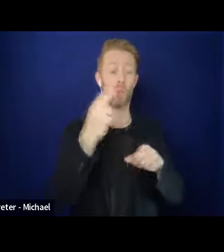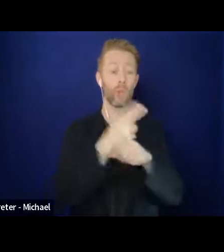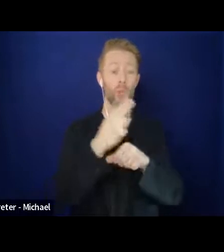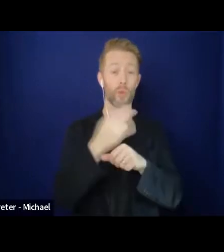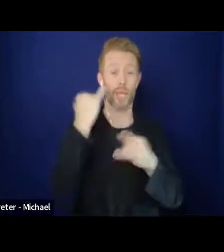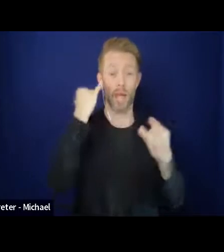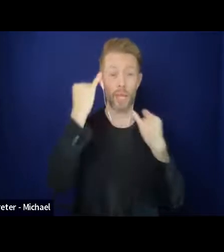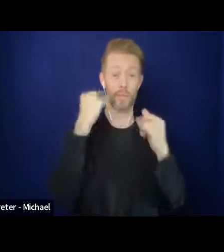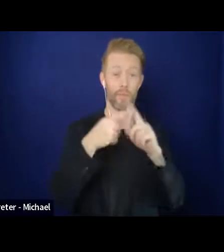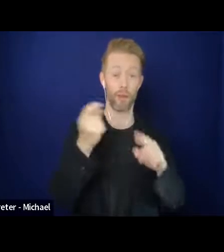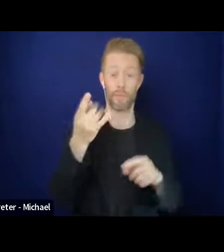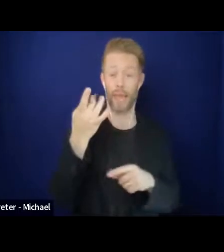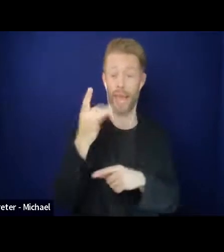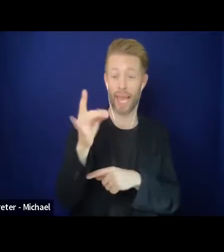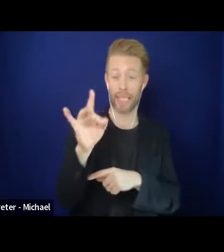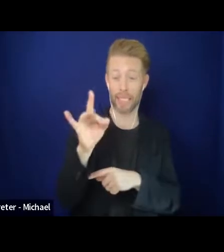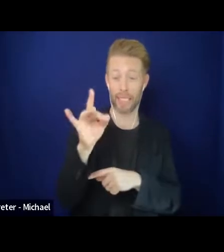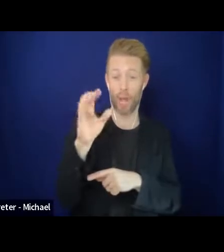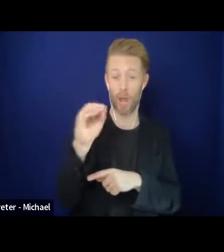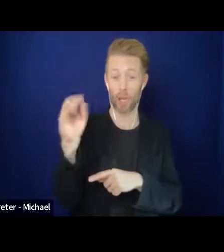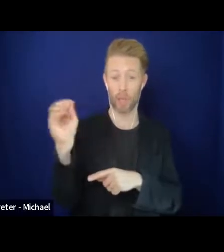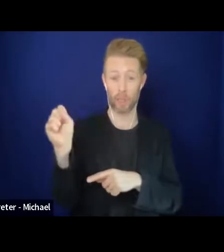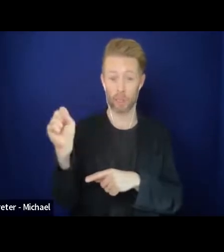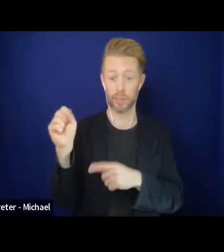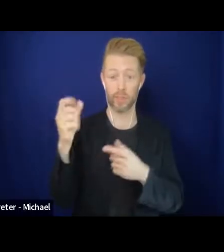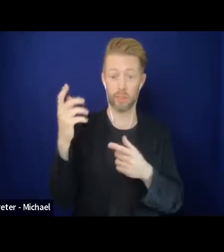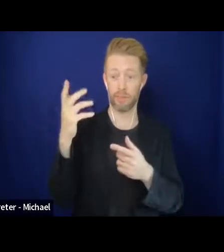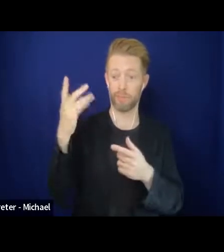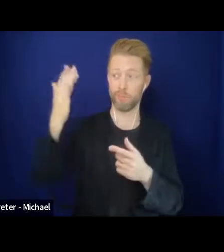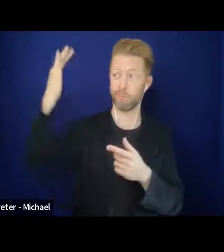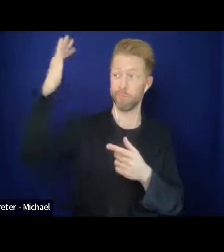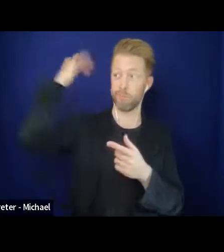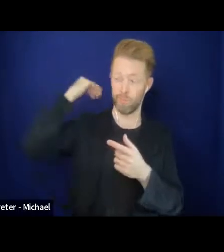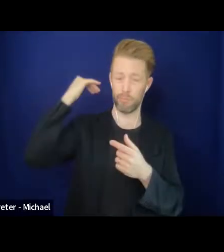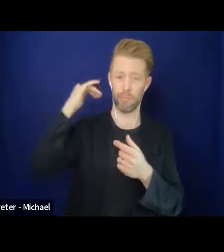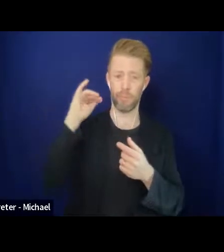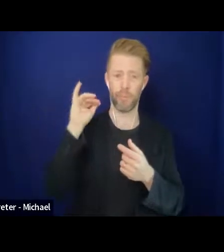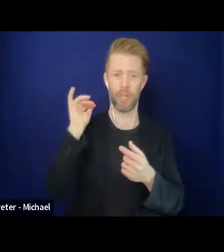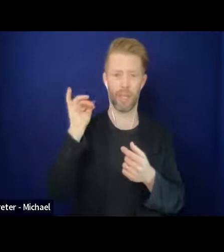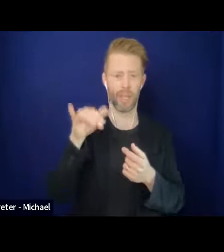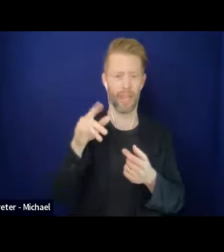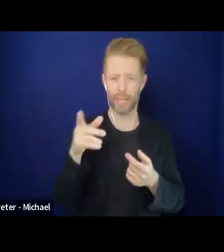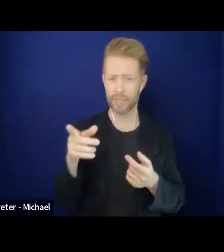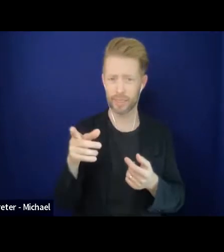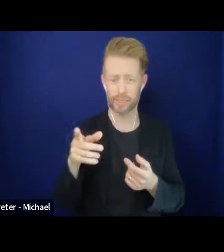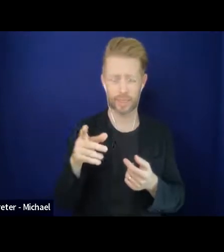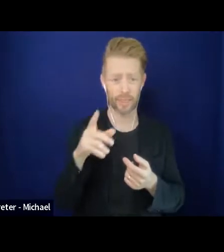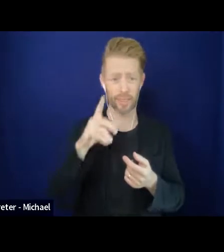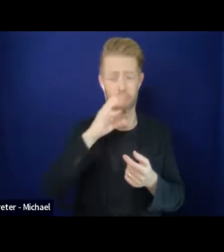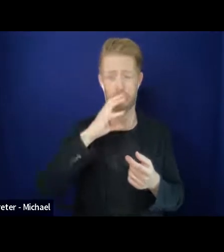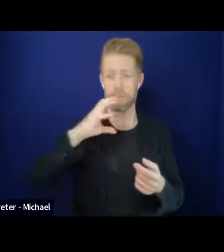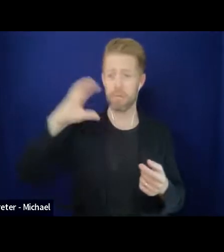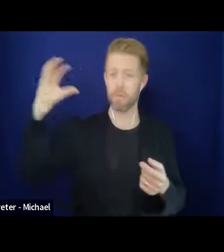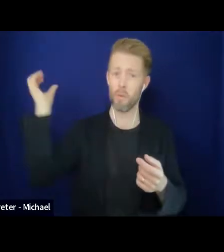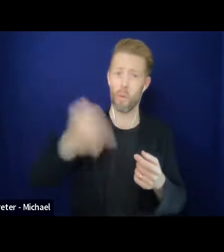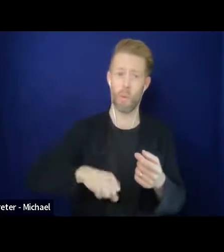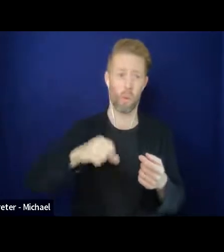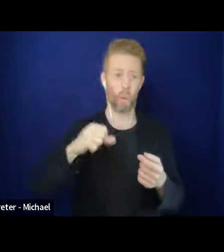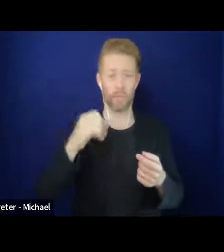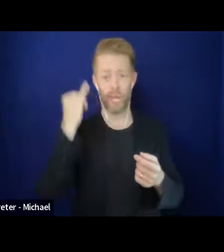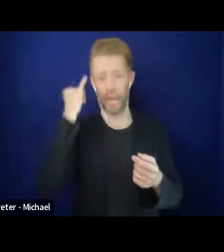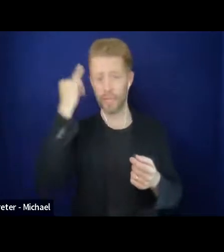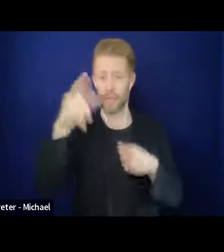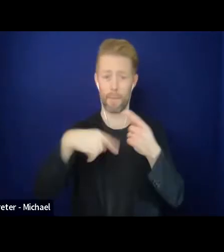1800s, you know, about what it means to be disabled. That is literally 19th century ideas of disability. And they're still